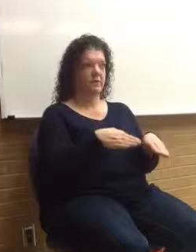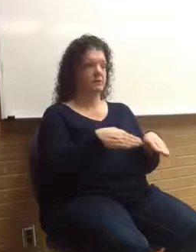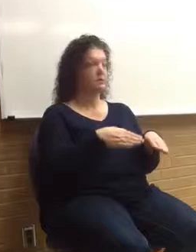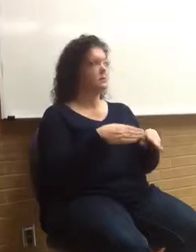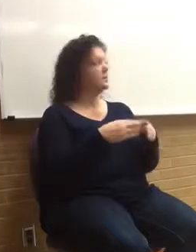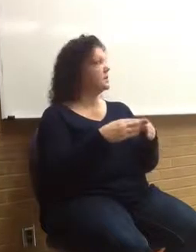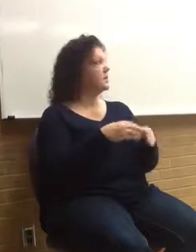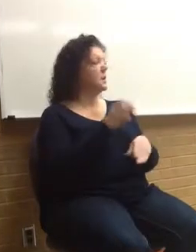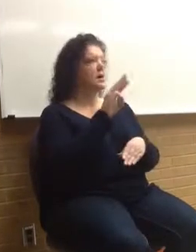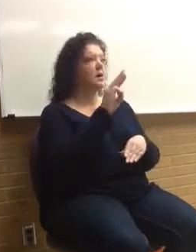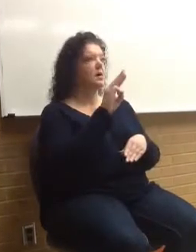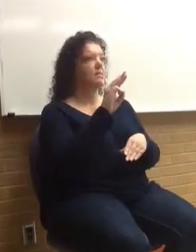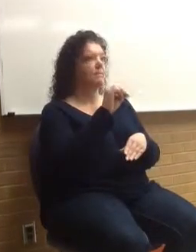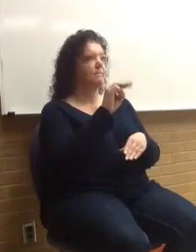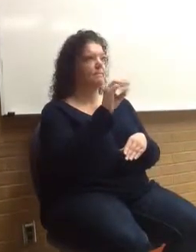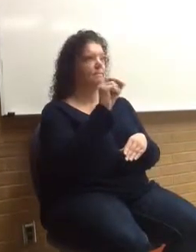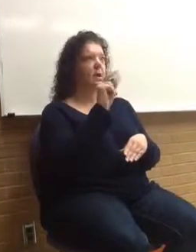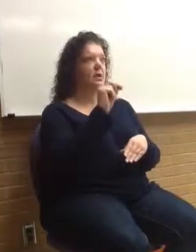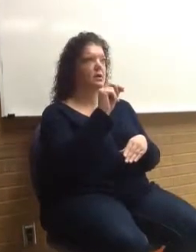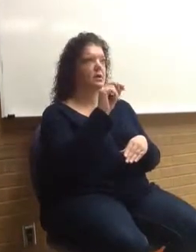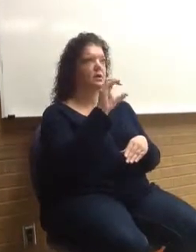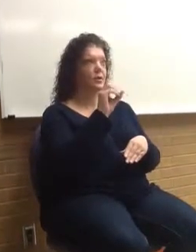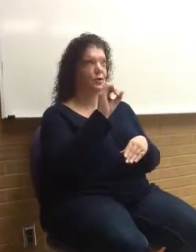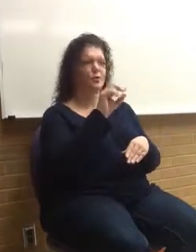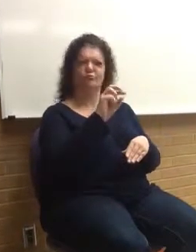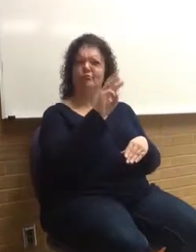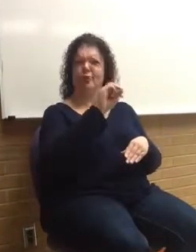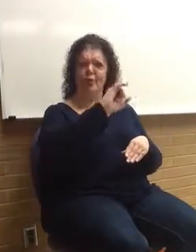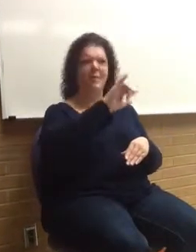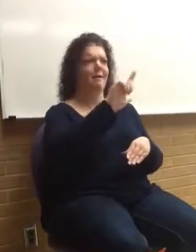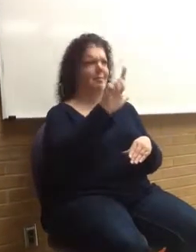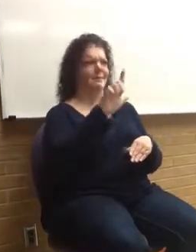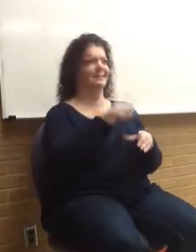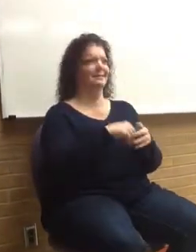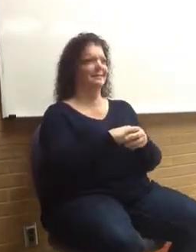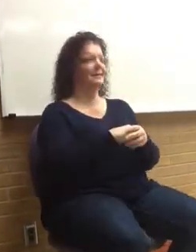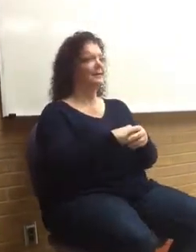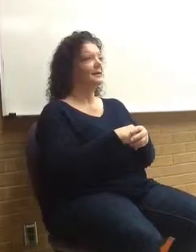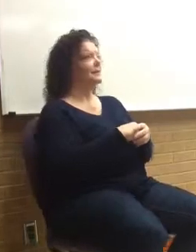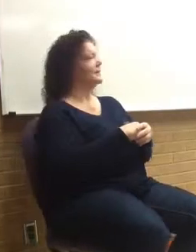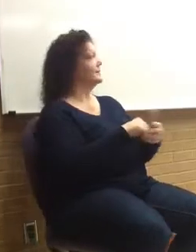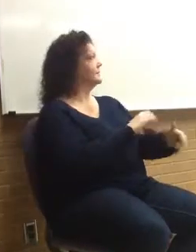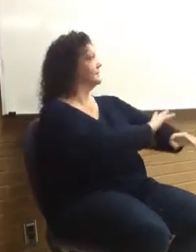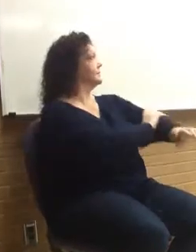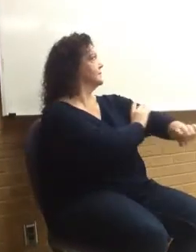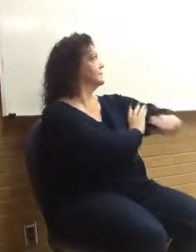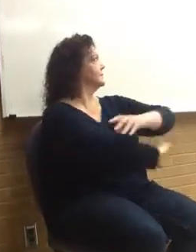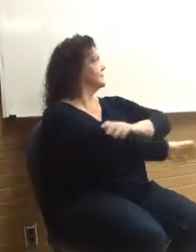monomial. Marissa, mono means? Okay, perfect. The second one is called